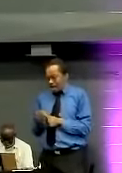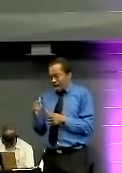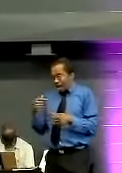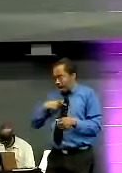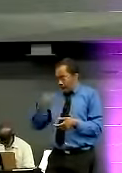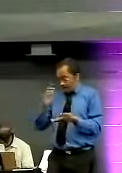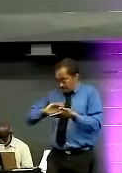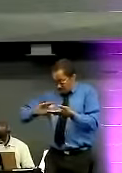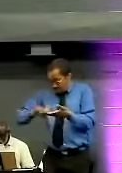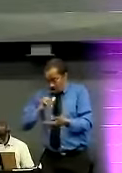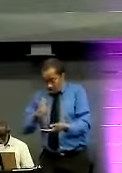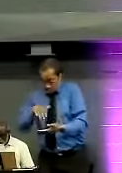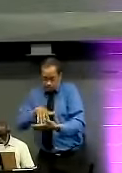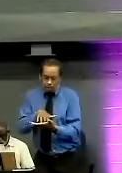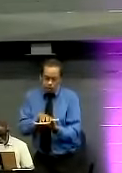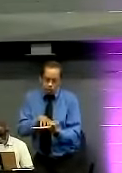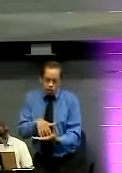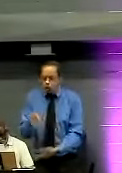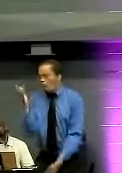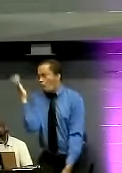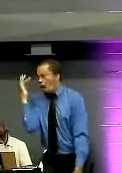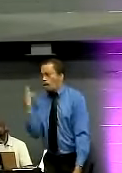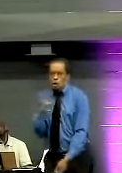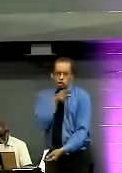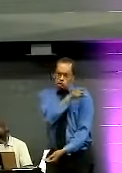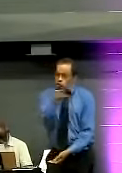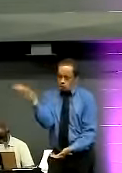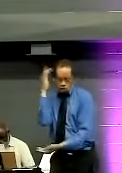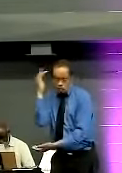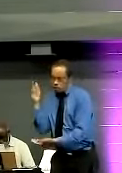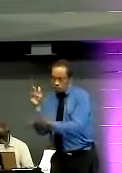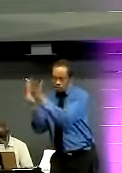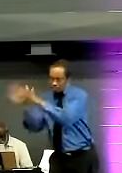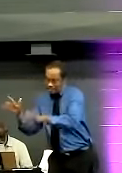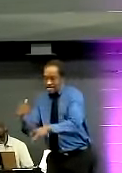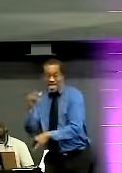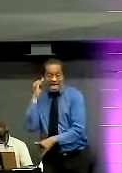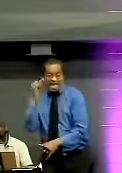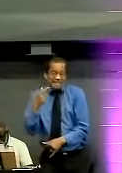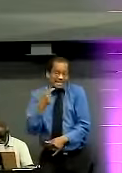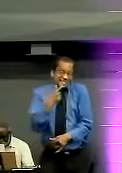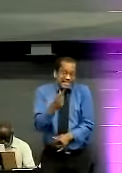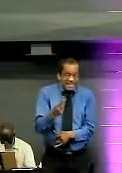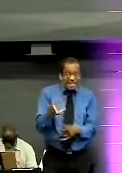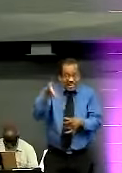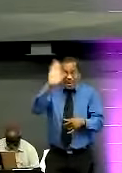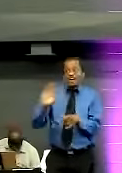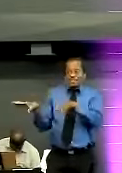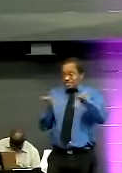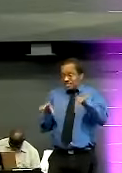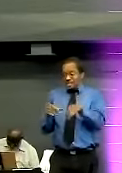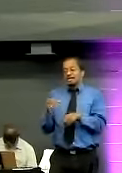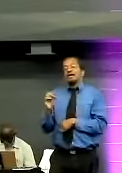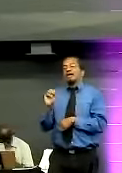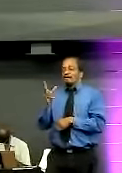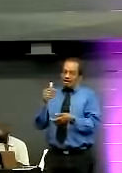forgiving you not because I'm weak. I'm forgiving you because you really don't know who you playing with. If I say it, God'll do it. Okay. I thought